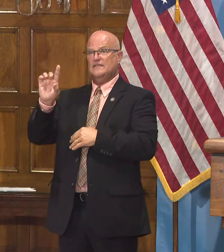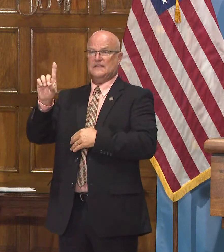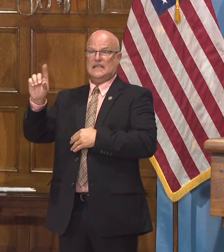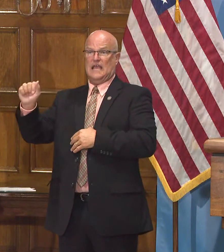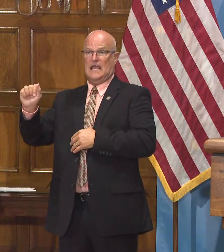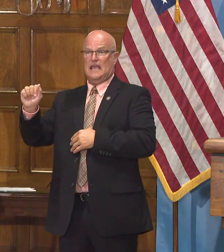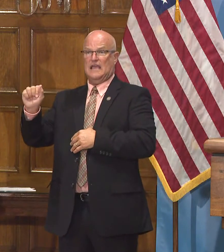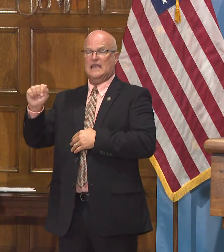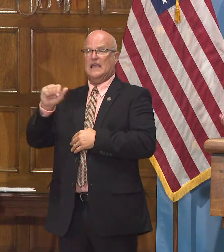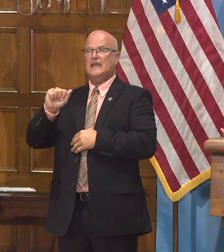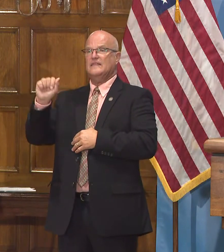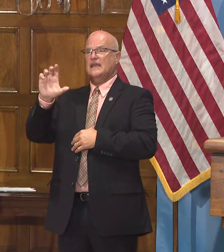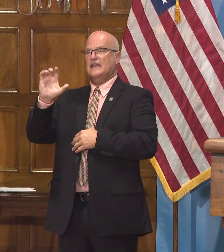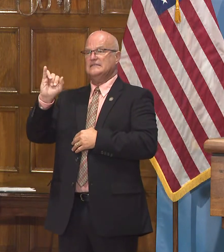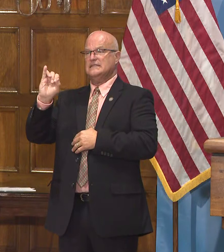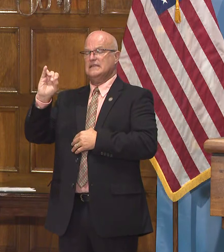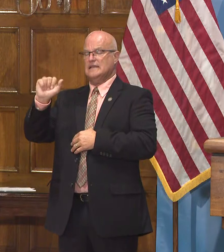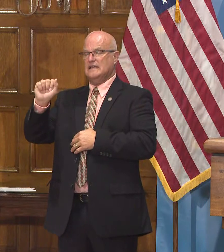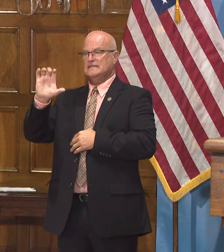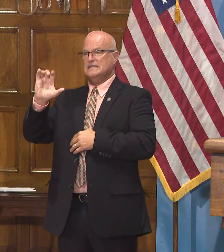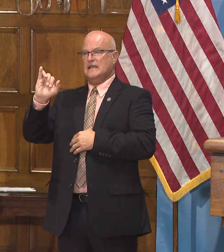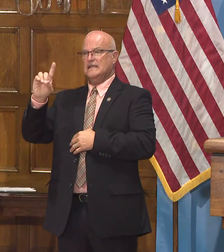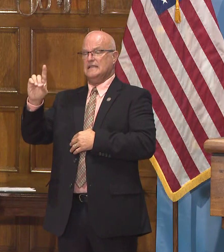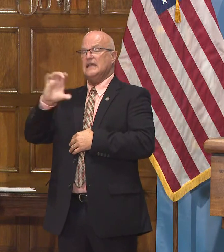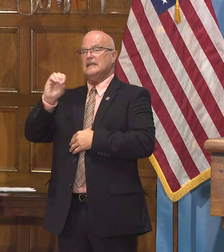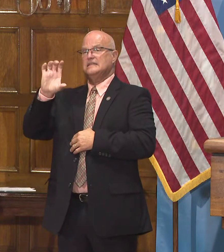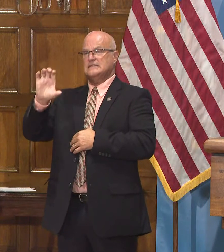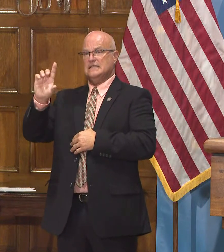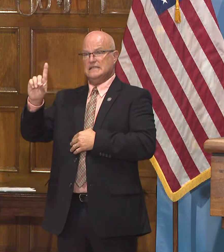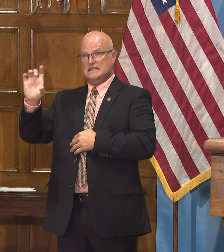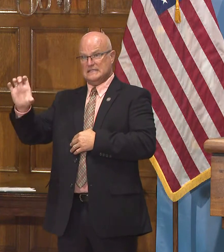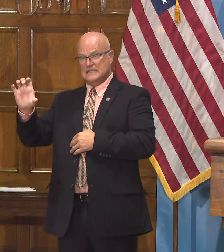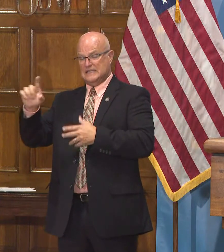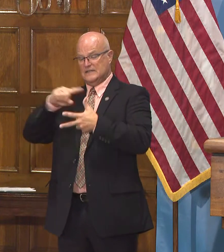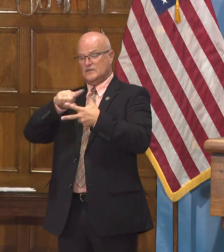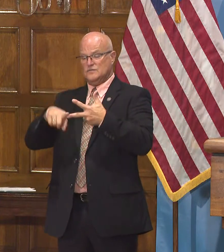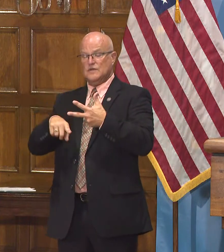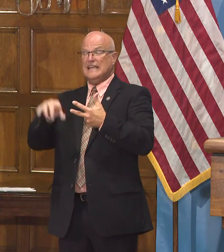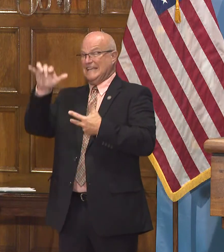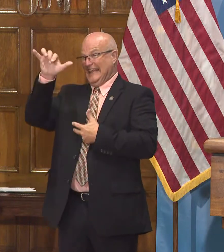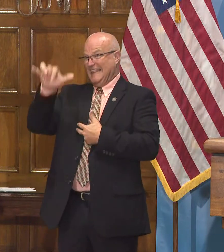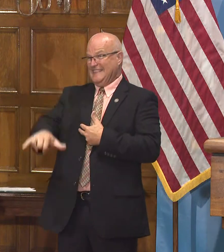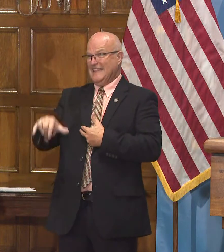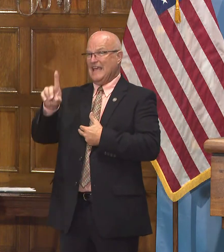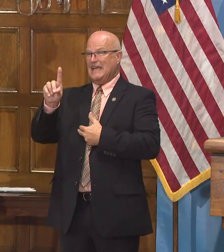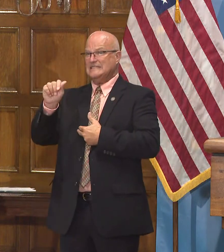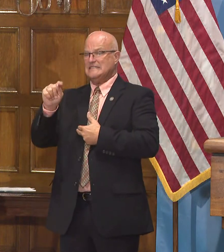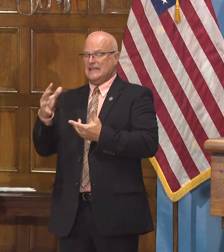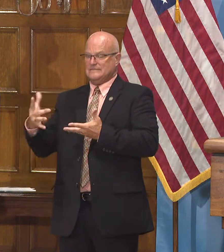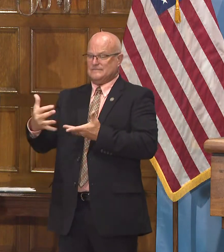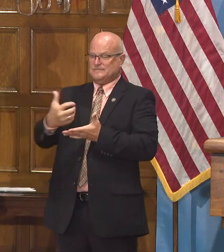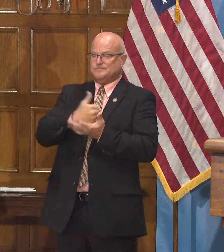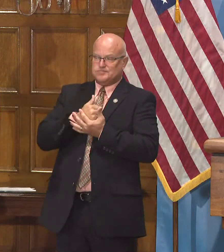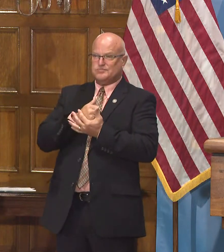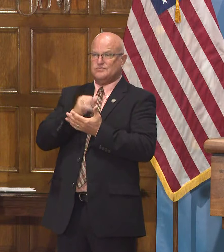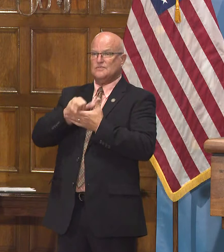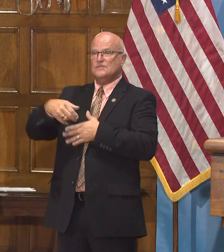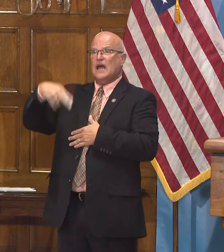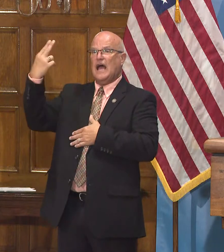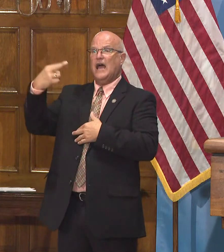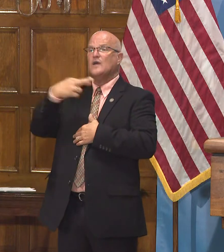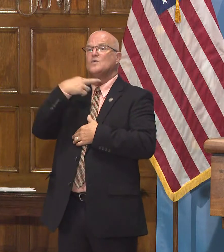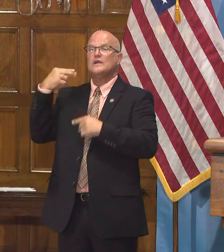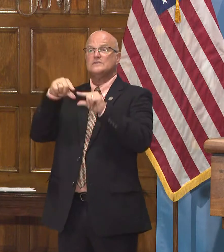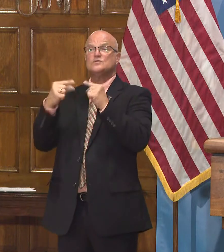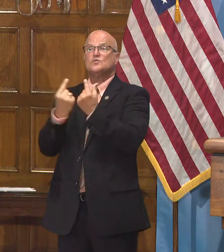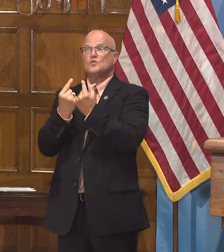and at the level of the ACIP CDC. That data will take into account those high-risk groups,